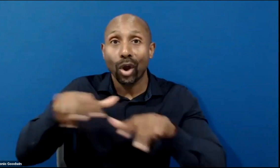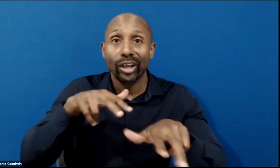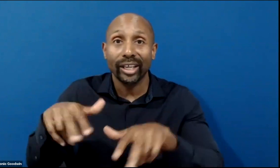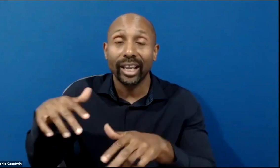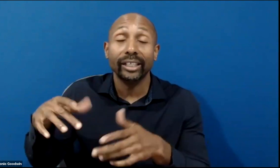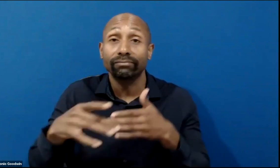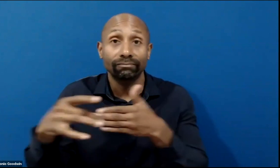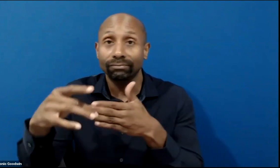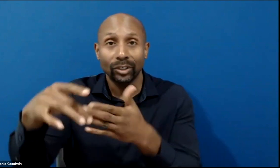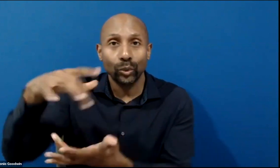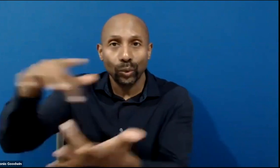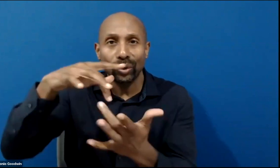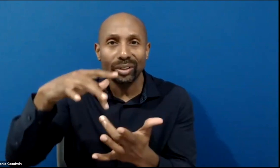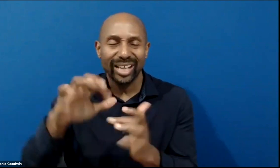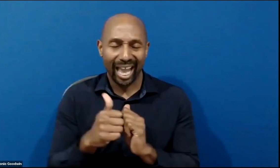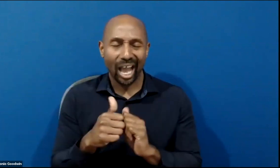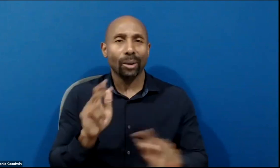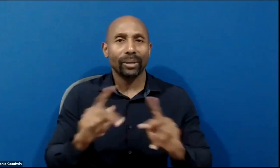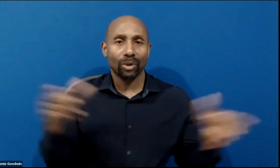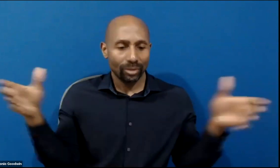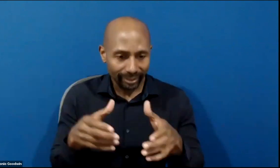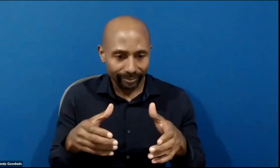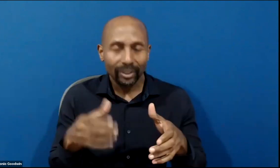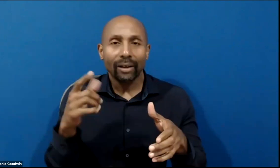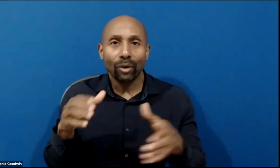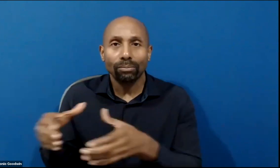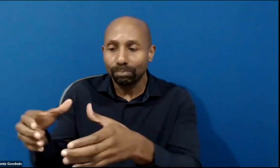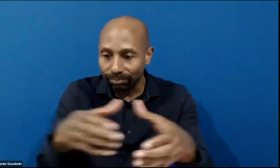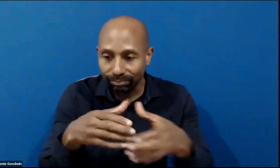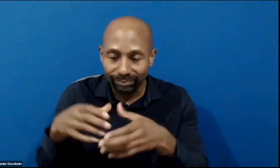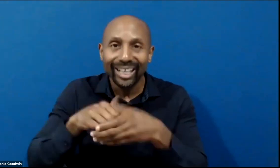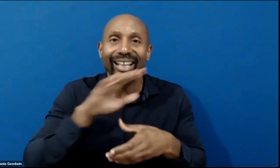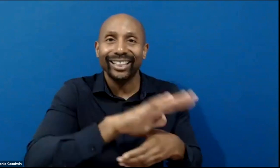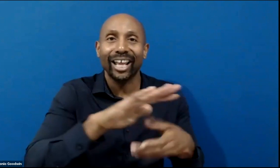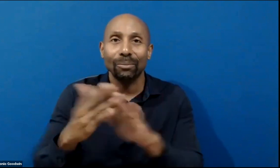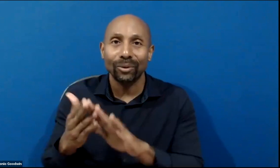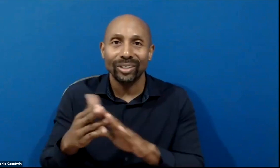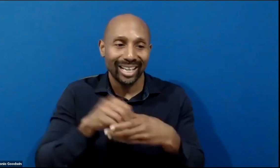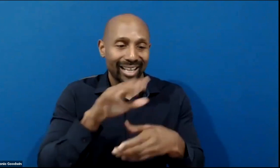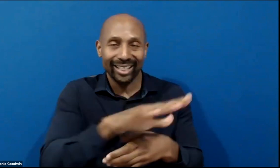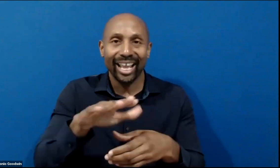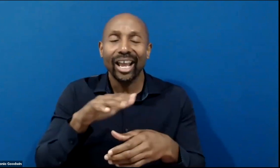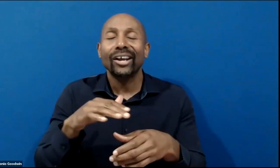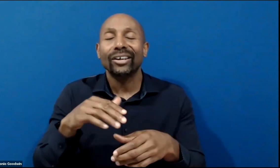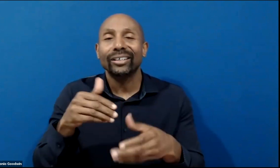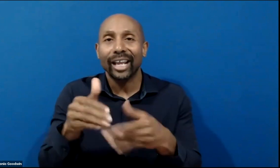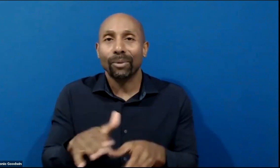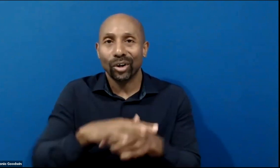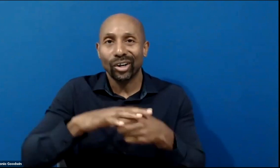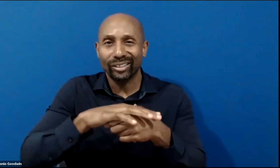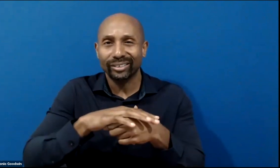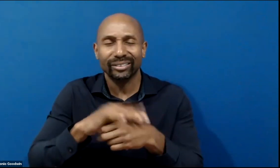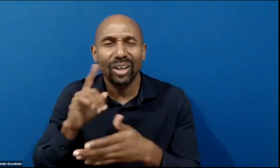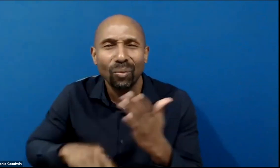move around their communities and neighborhoods. What are community mobility rituals? How